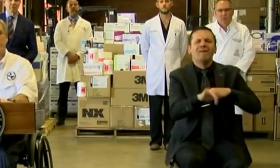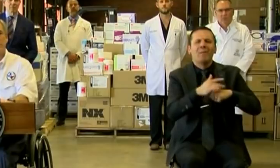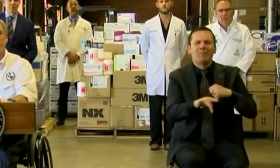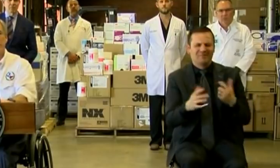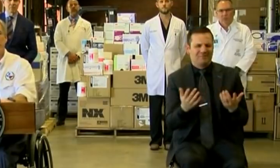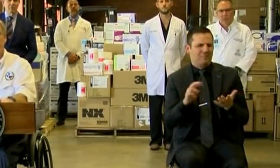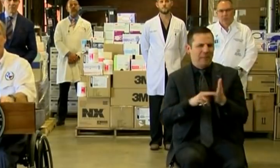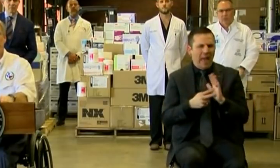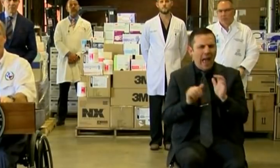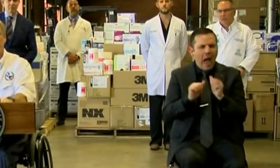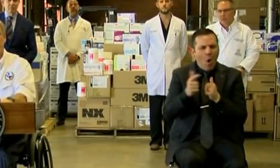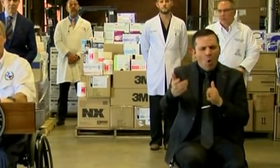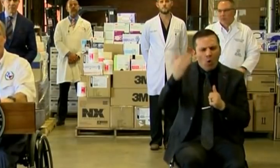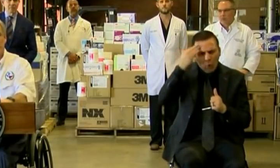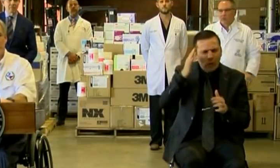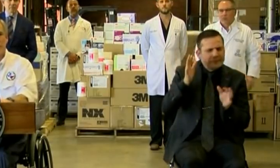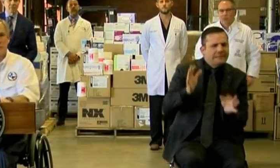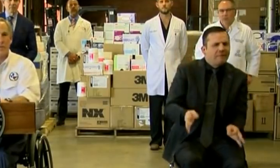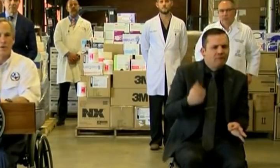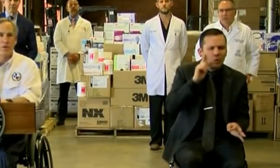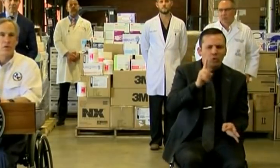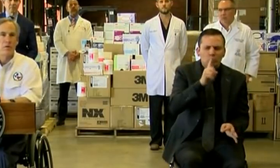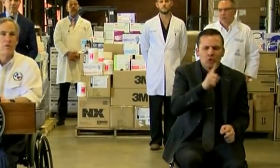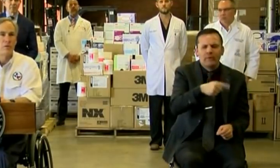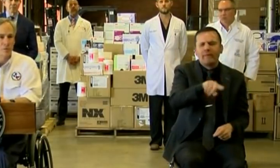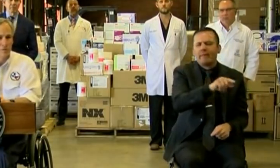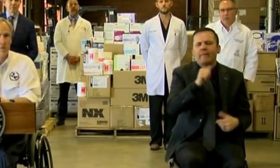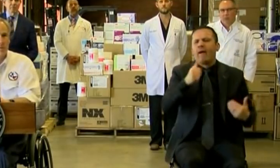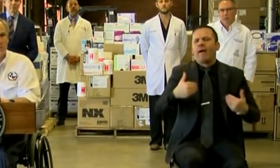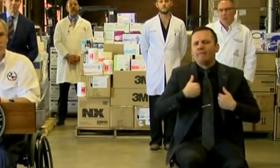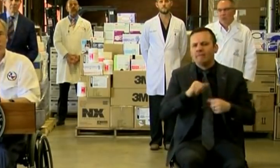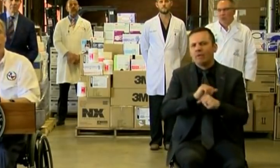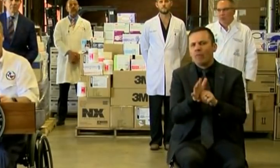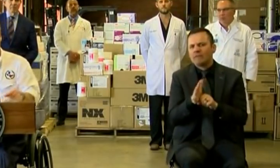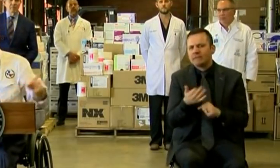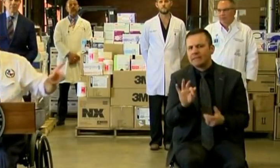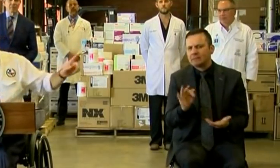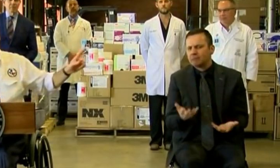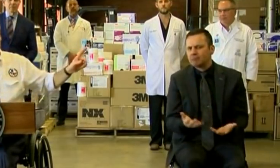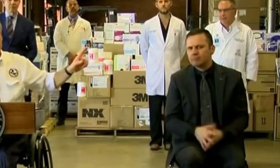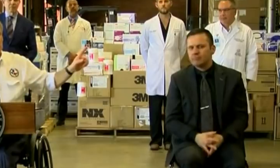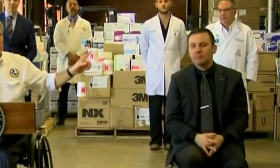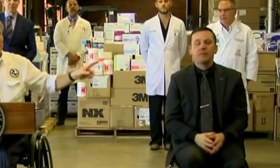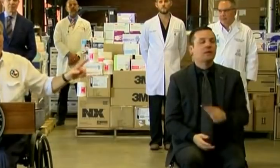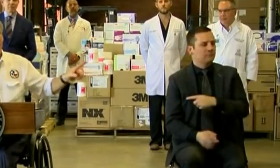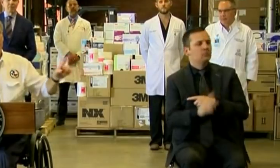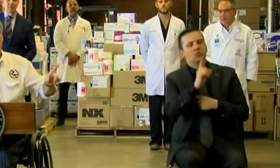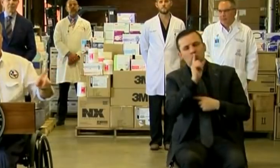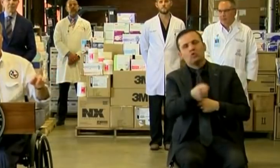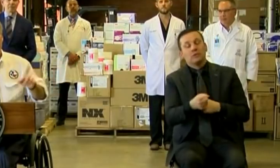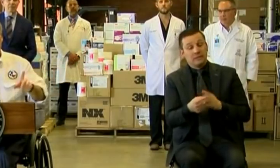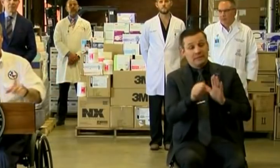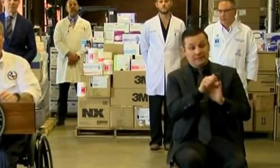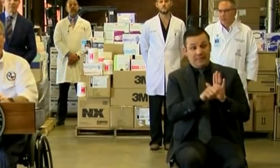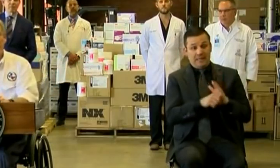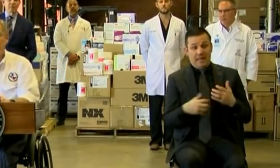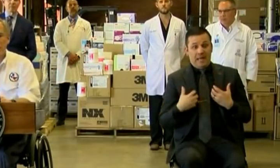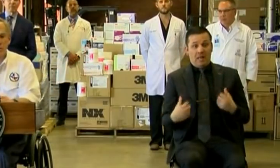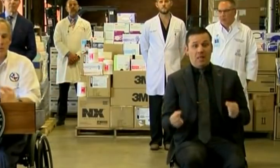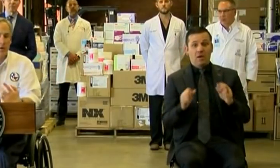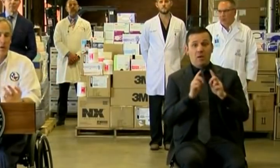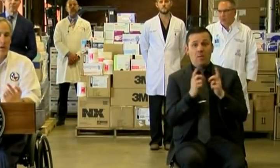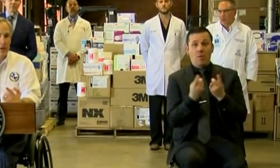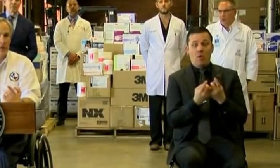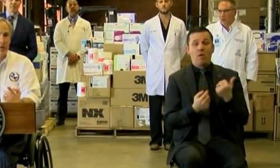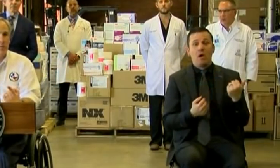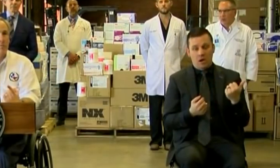you sure that that many counties don't have tests, or don't have cases? Sure. The state health department, there